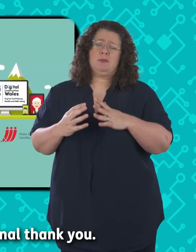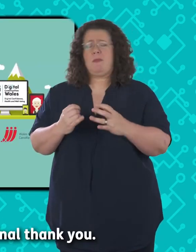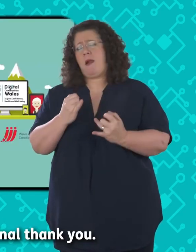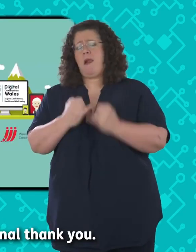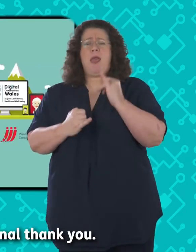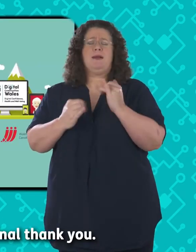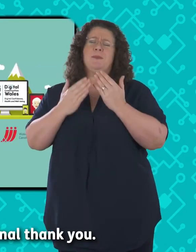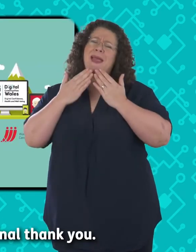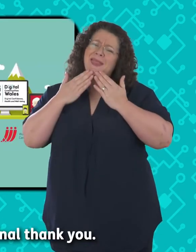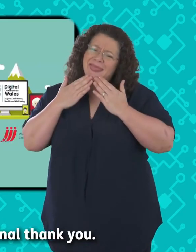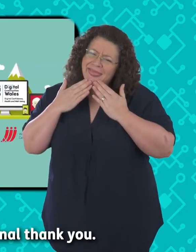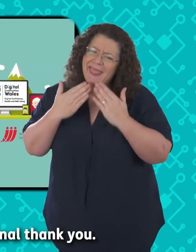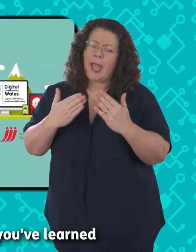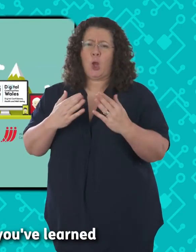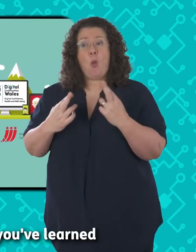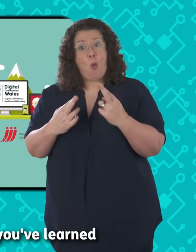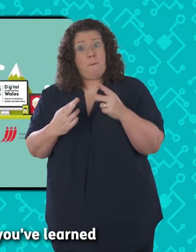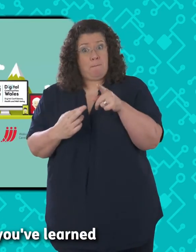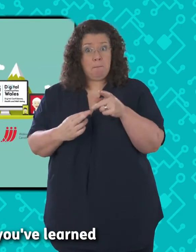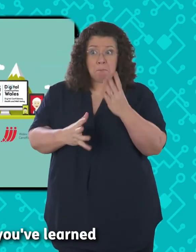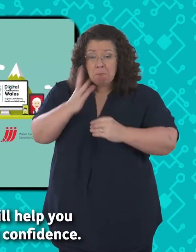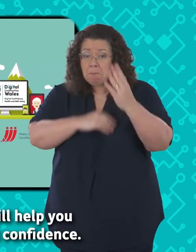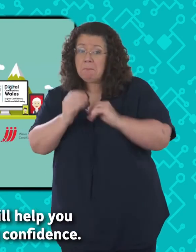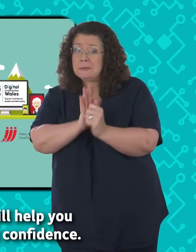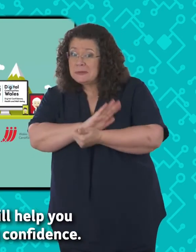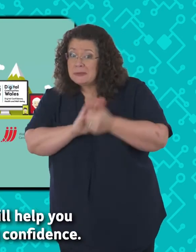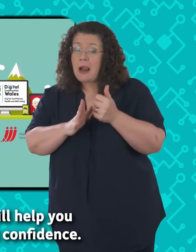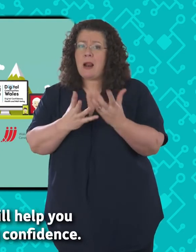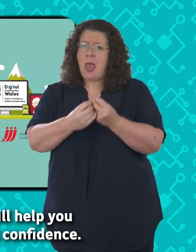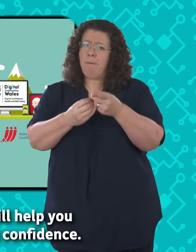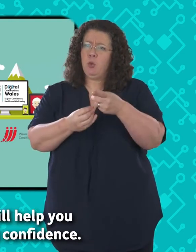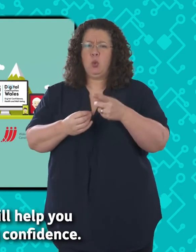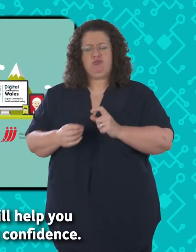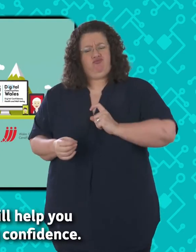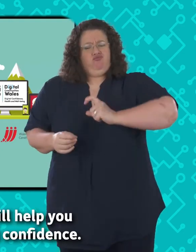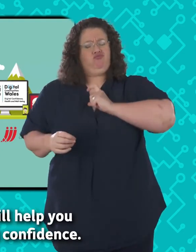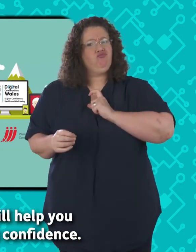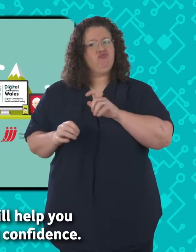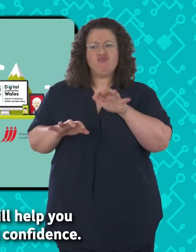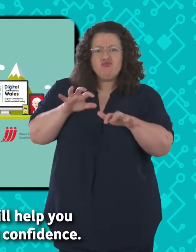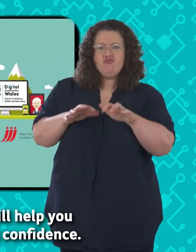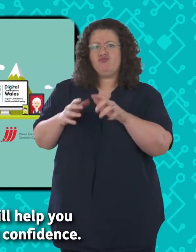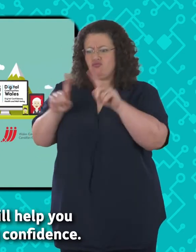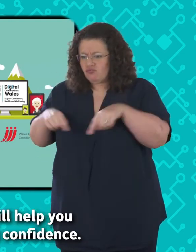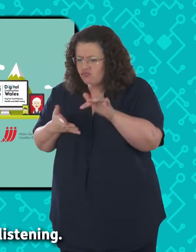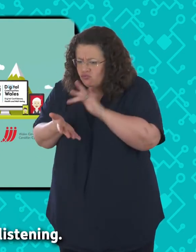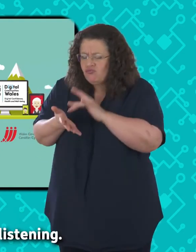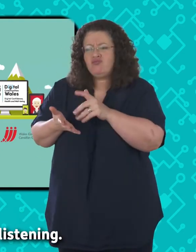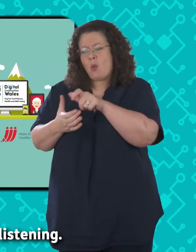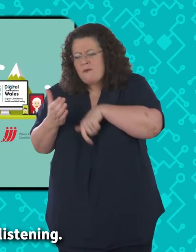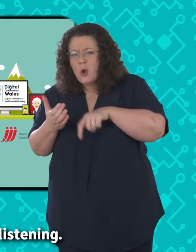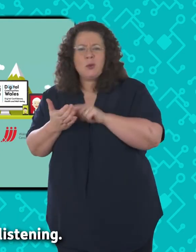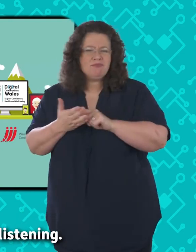I wanted to say a final thank you. We hope the skills you have learned in this course will help you with your digital confidence.